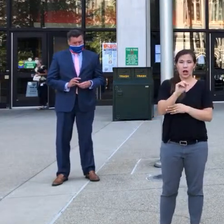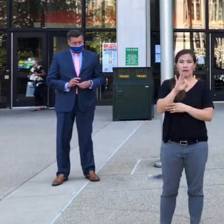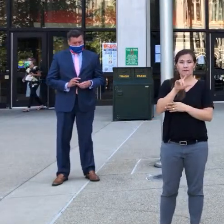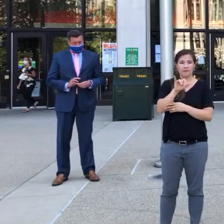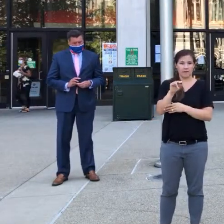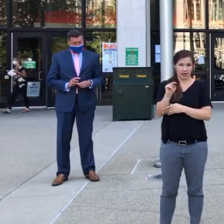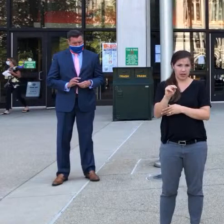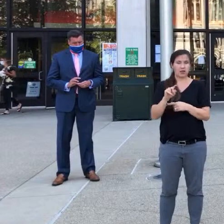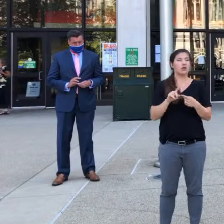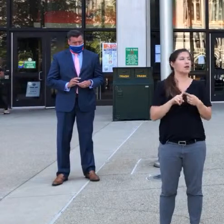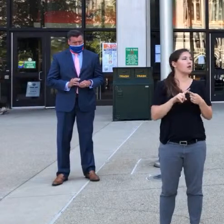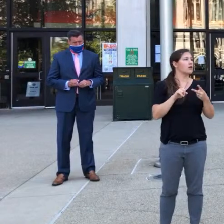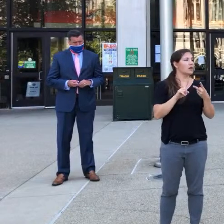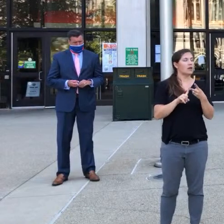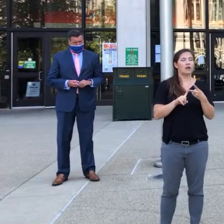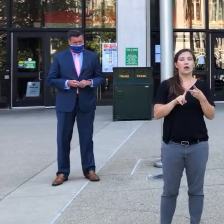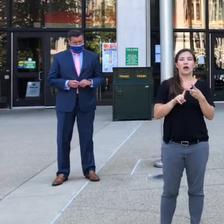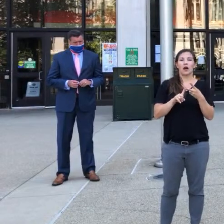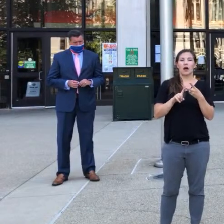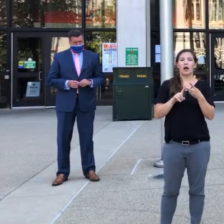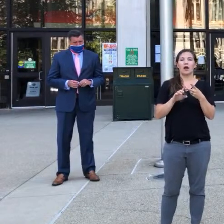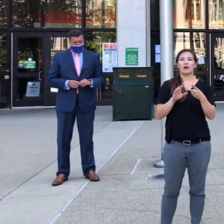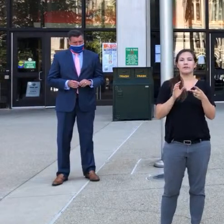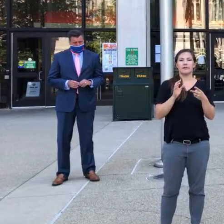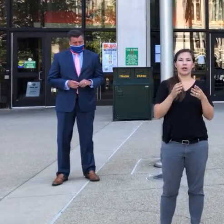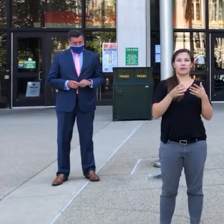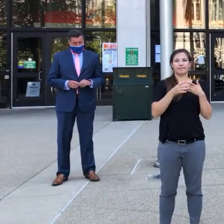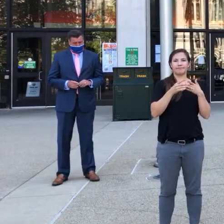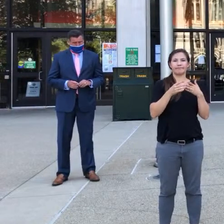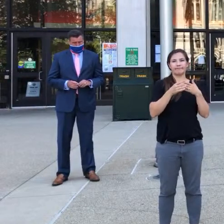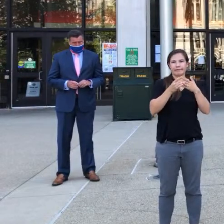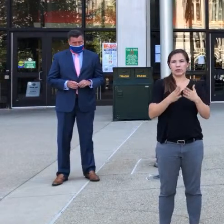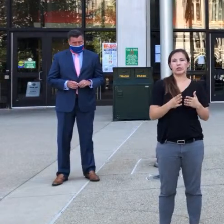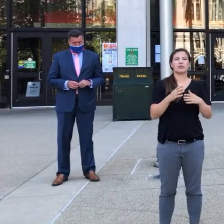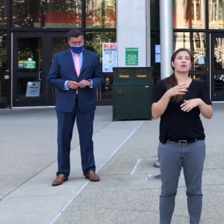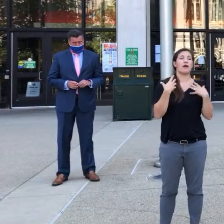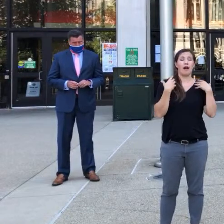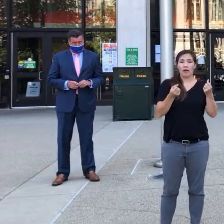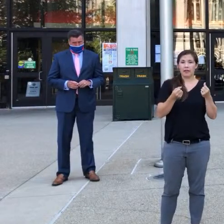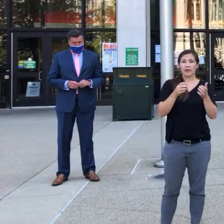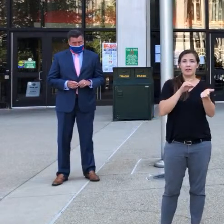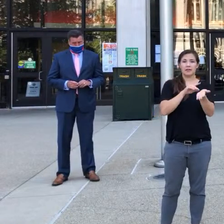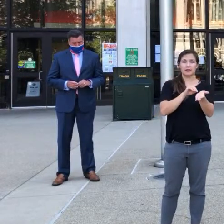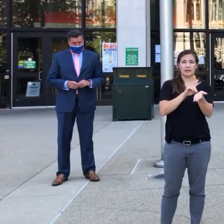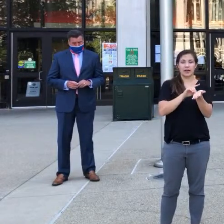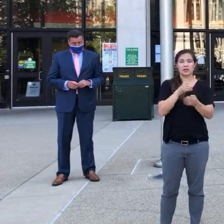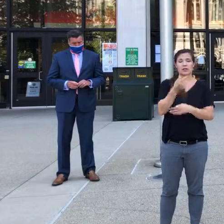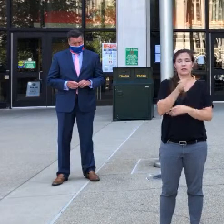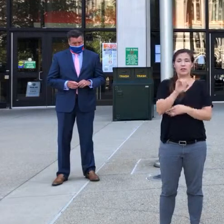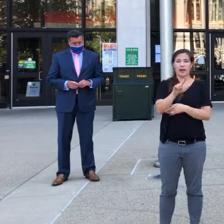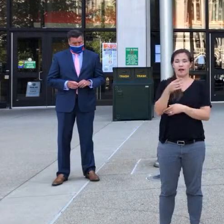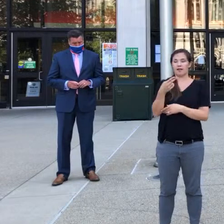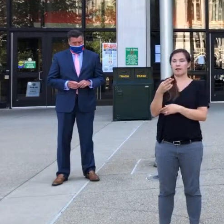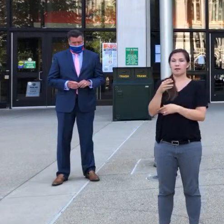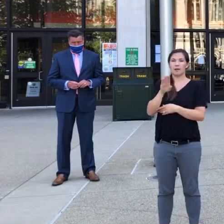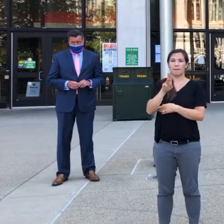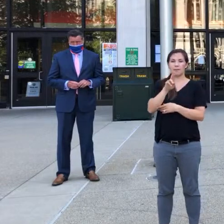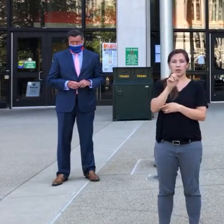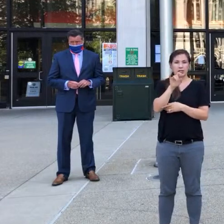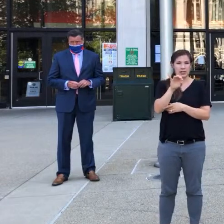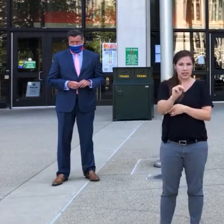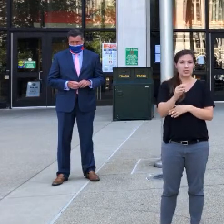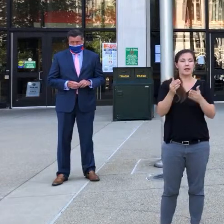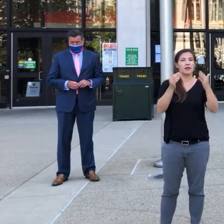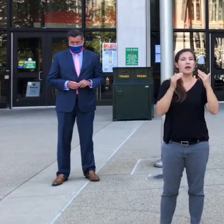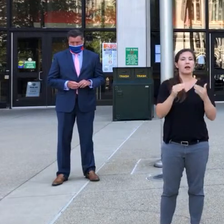moments, as well as our Commissioner of Health, Dr. Gail Burstein, and our new Commissioner of the Department of